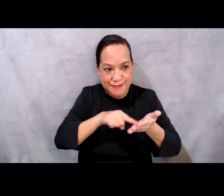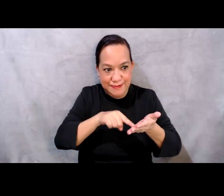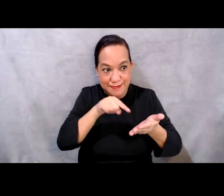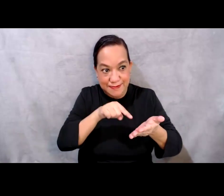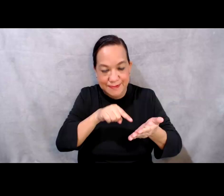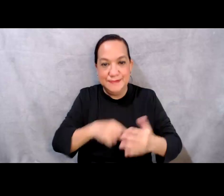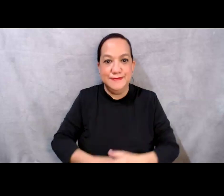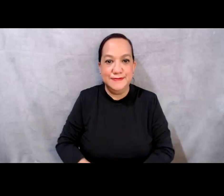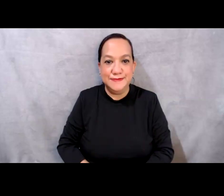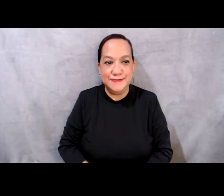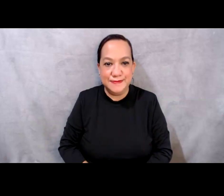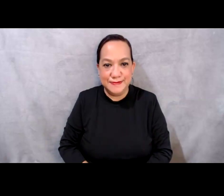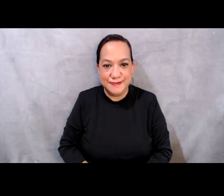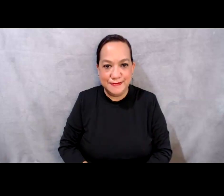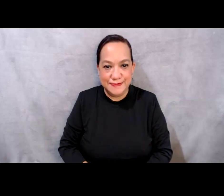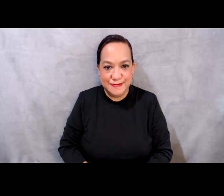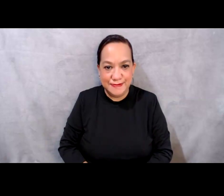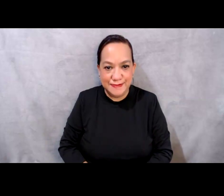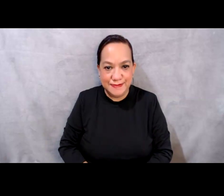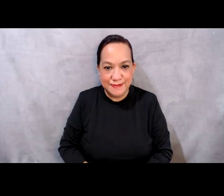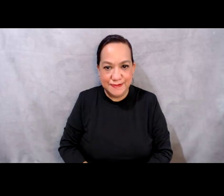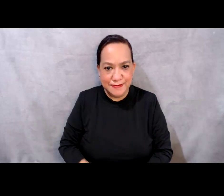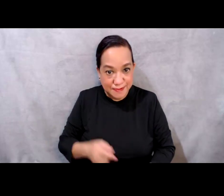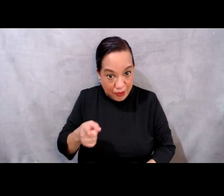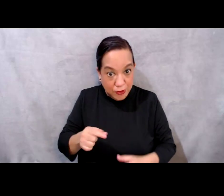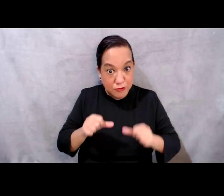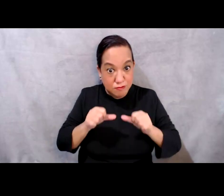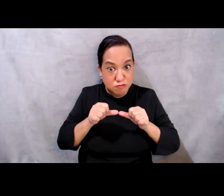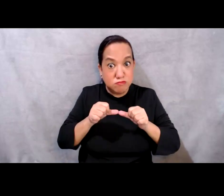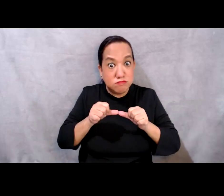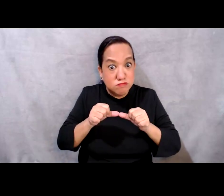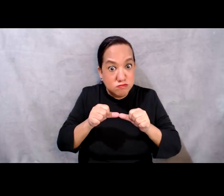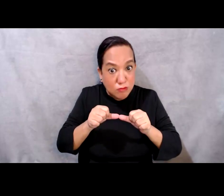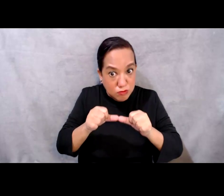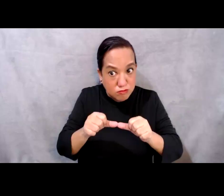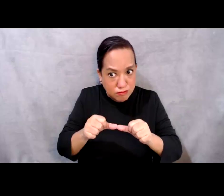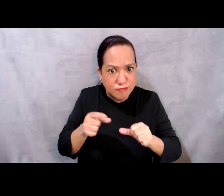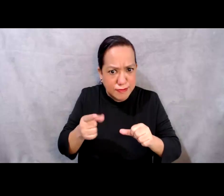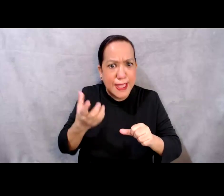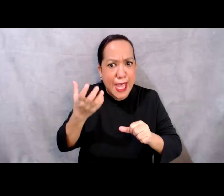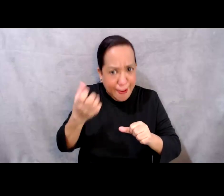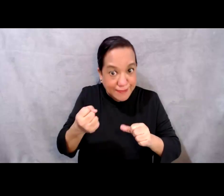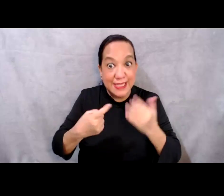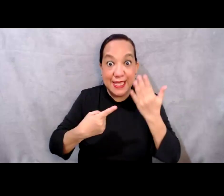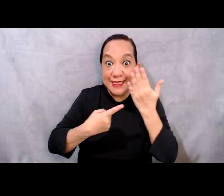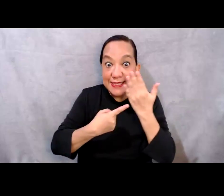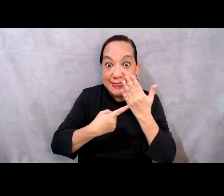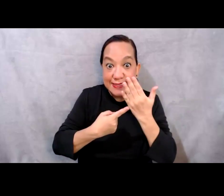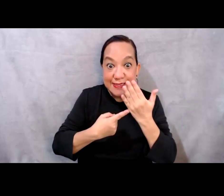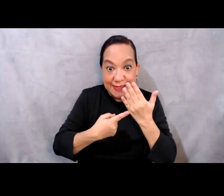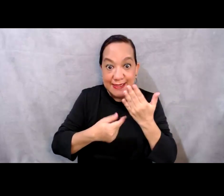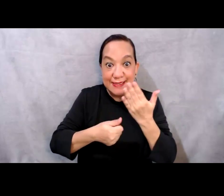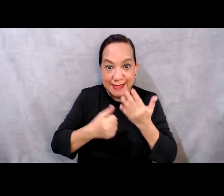But even as we found out that there was this technical assistance, take note that the time the complaint was